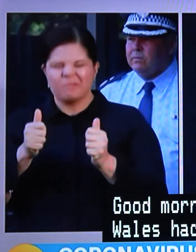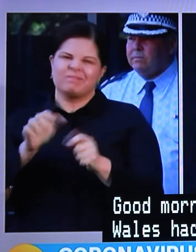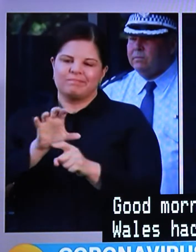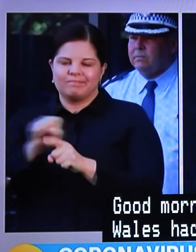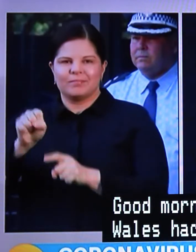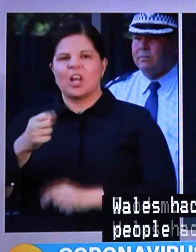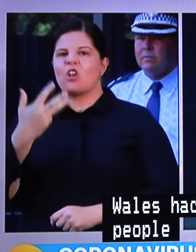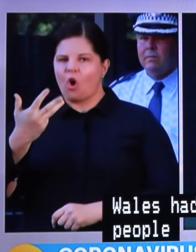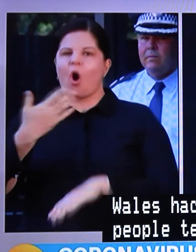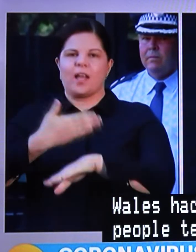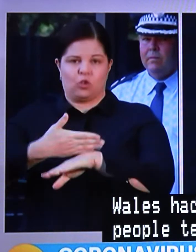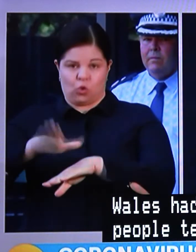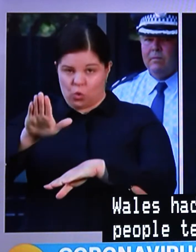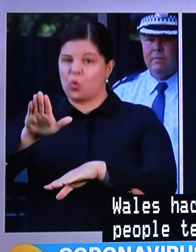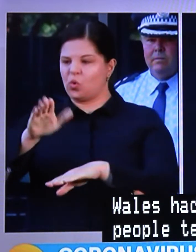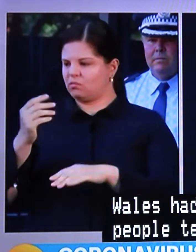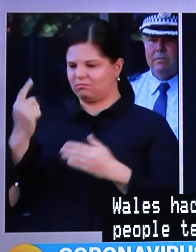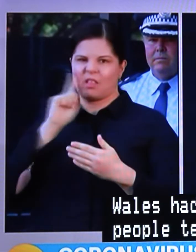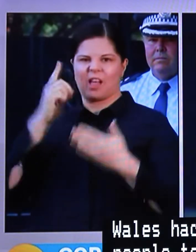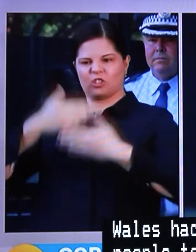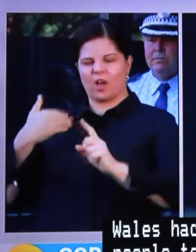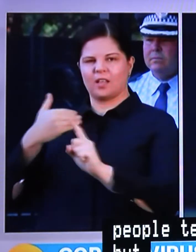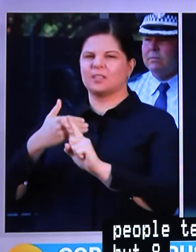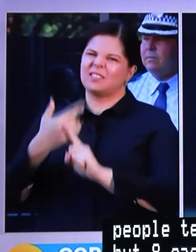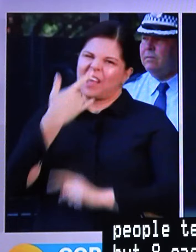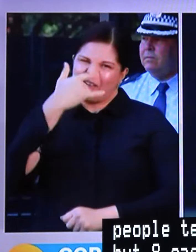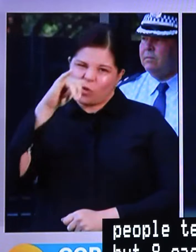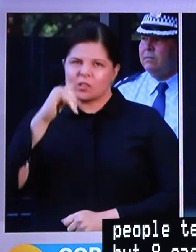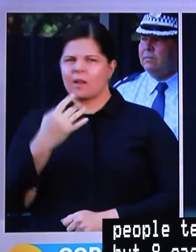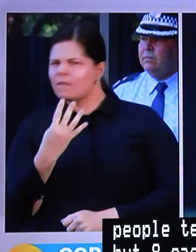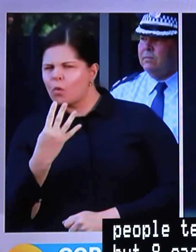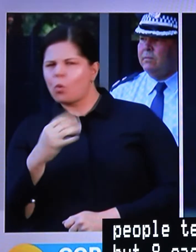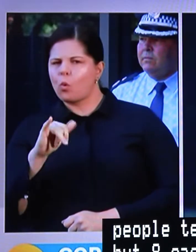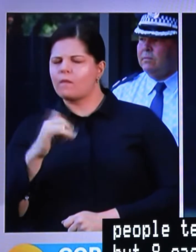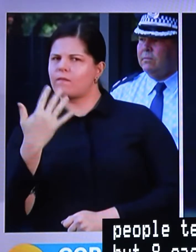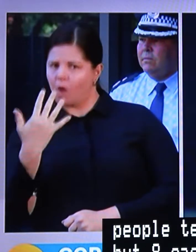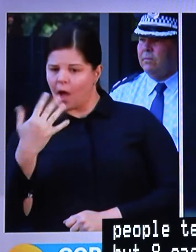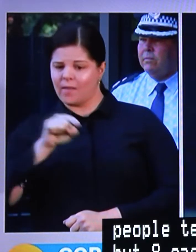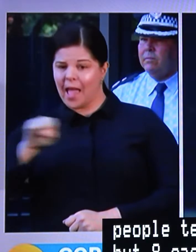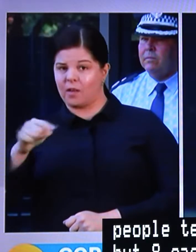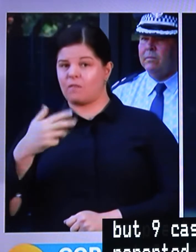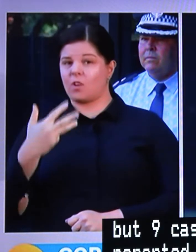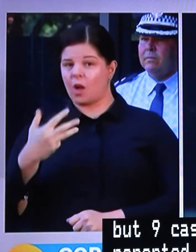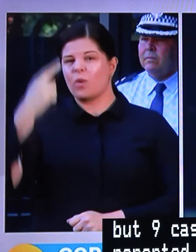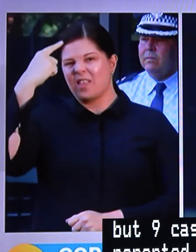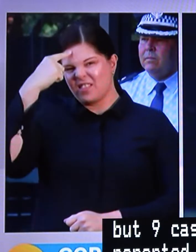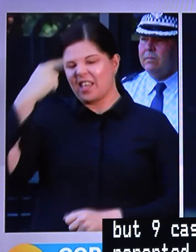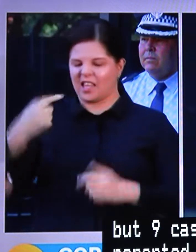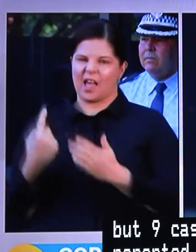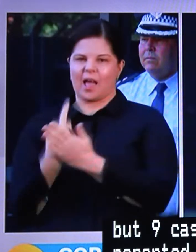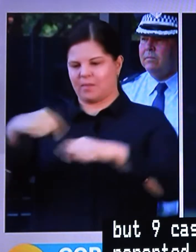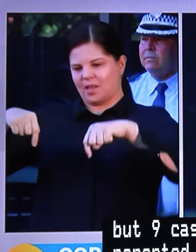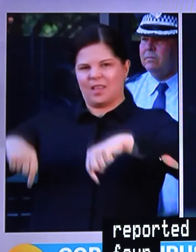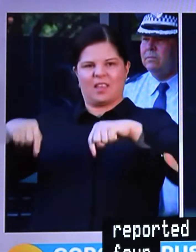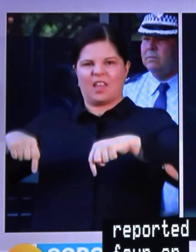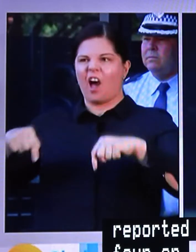9 new cases were reported overnight, and unfortunately 4 or 5 of those are, we think, due to